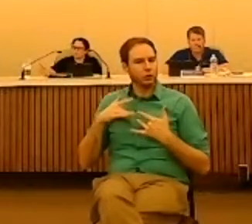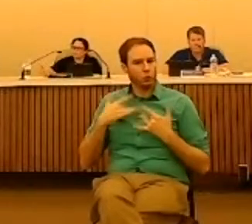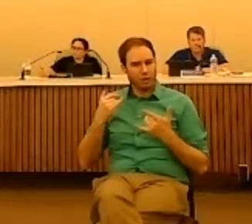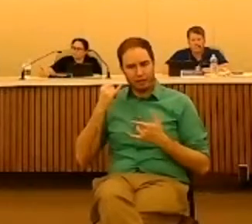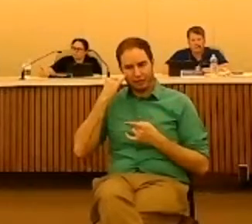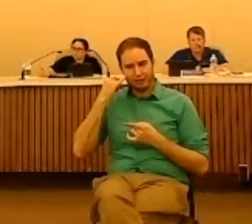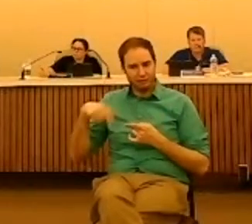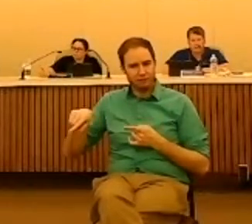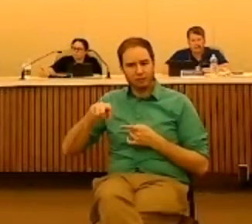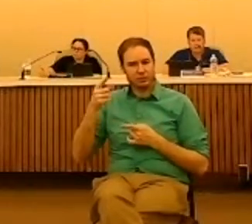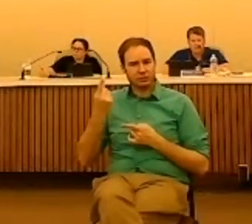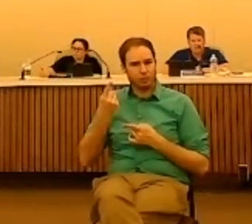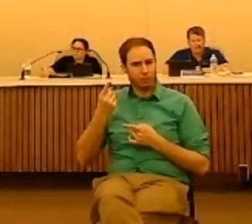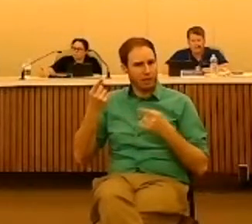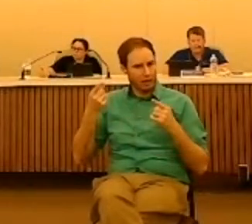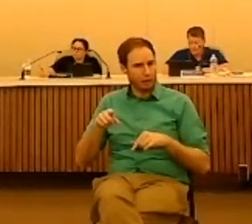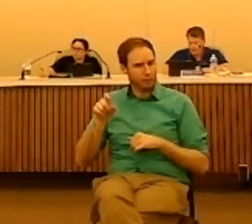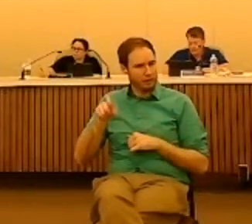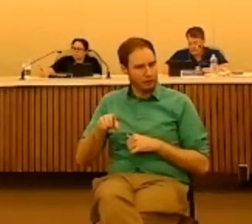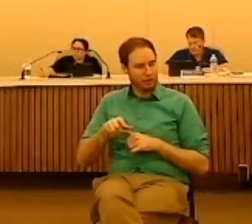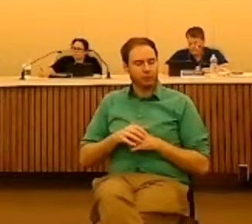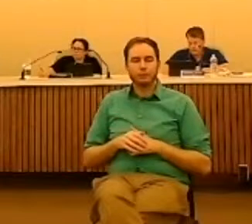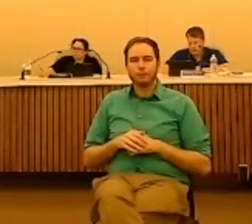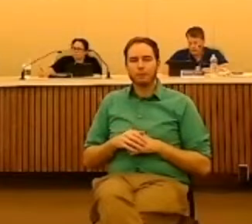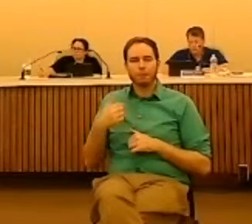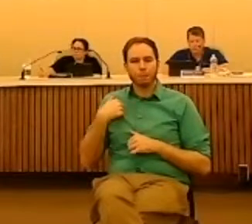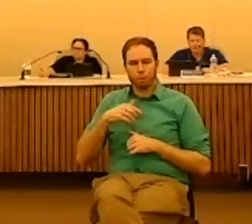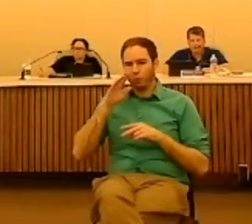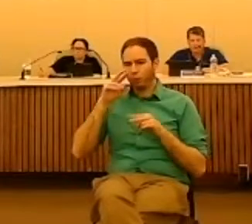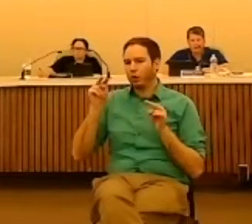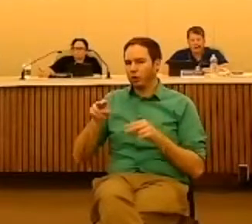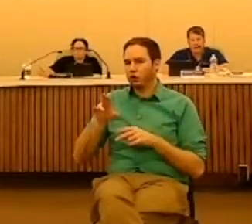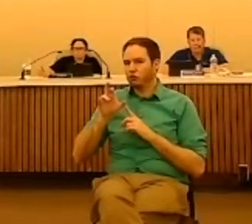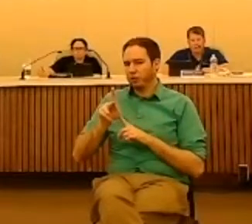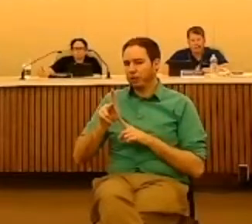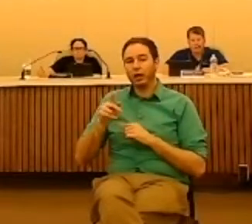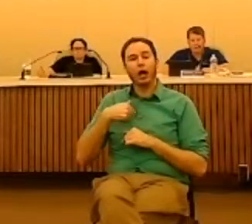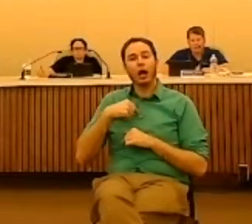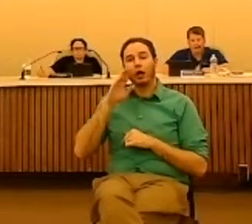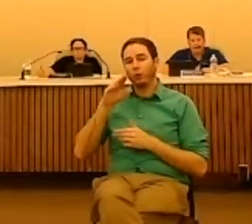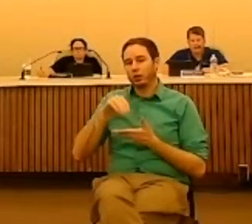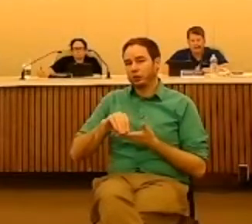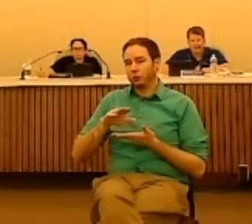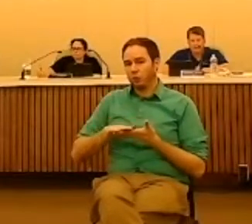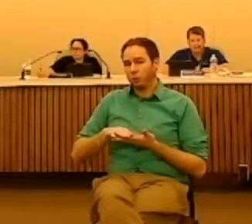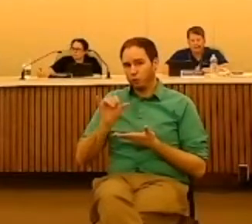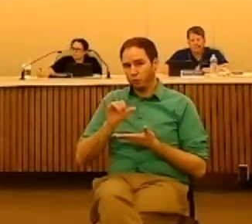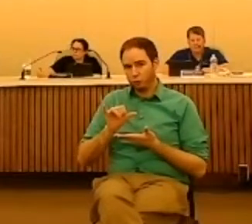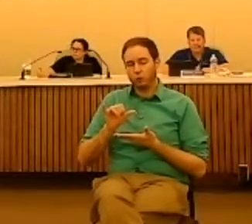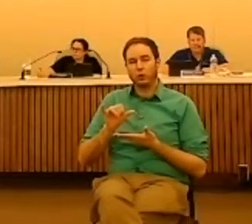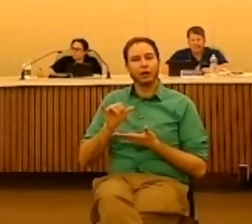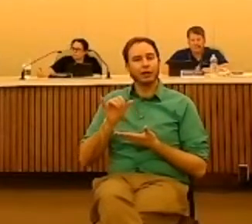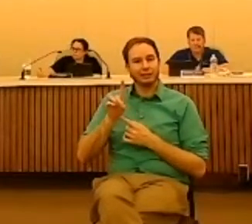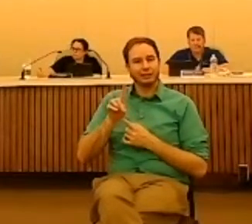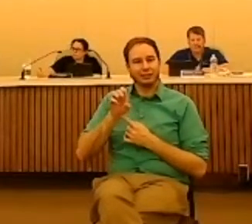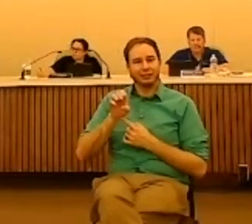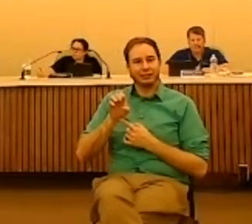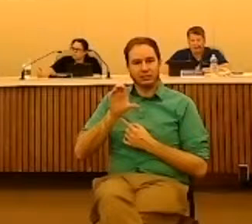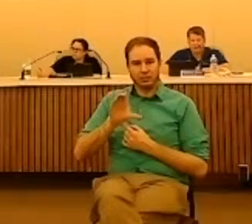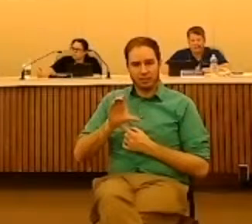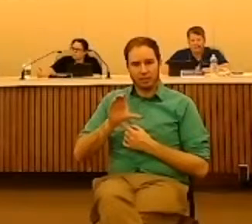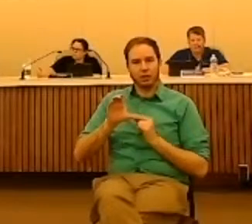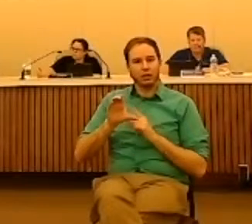if something needs to be done there. We'll take a look at that creek. I will note that the DEC